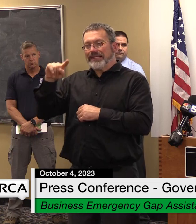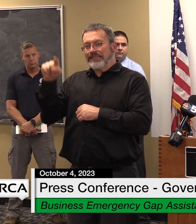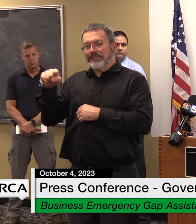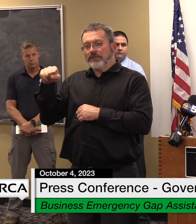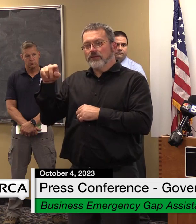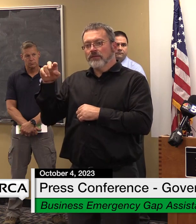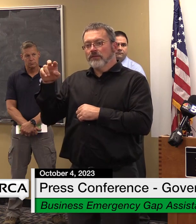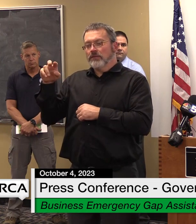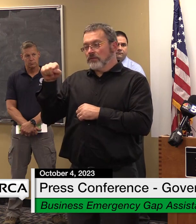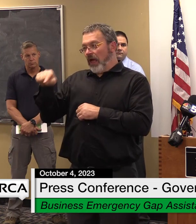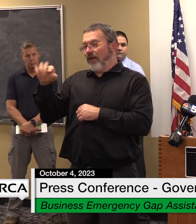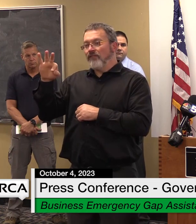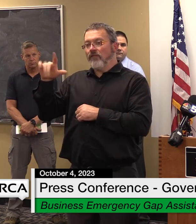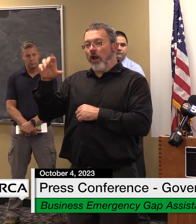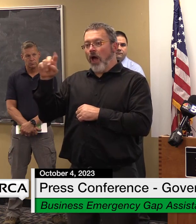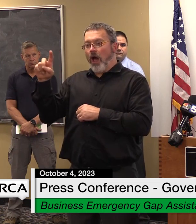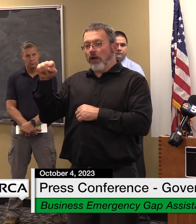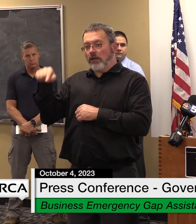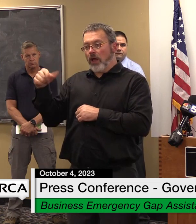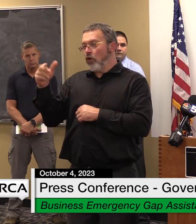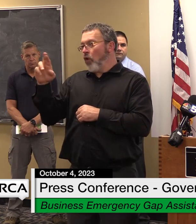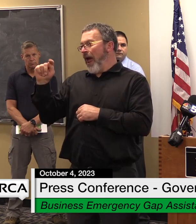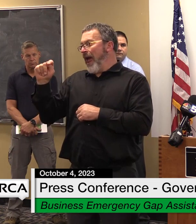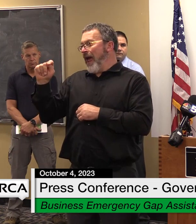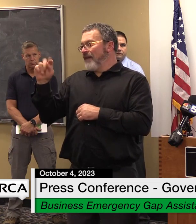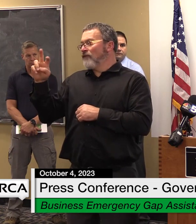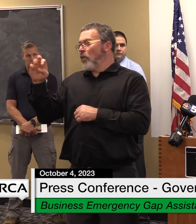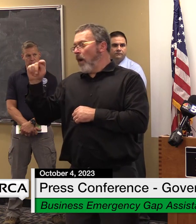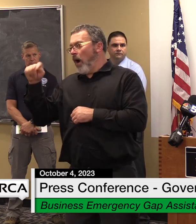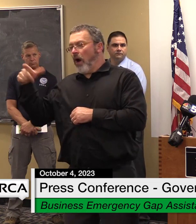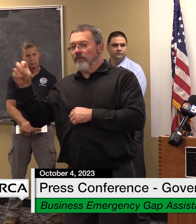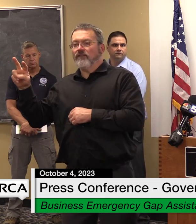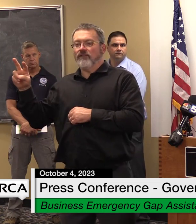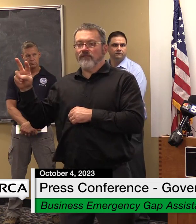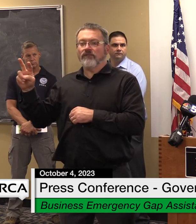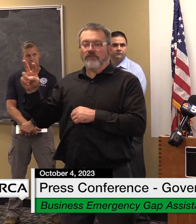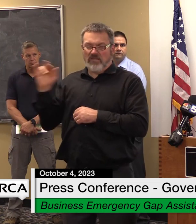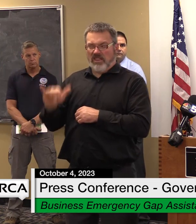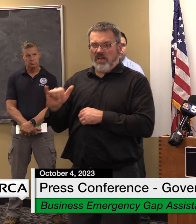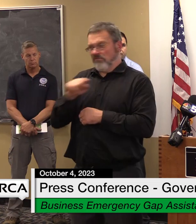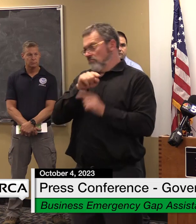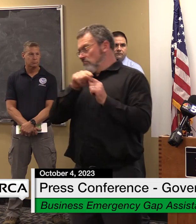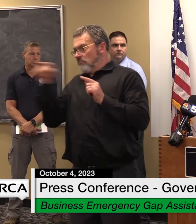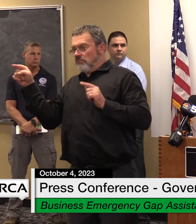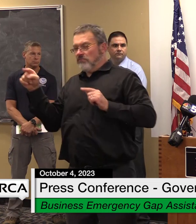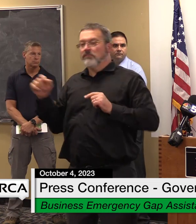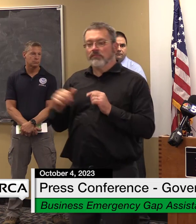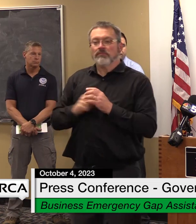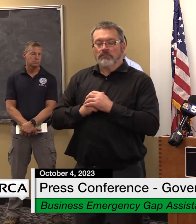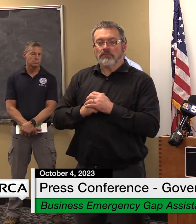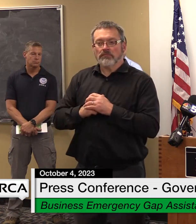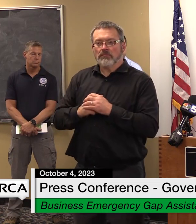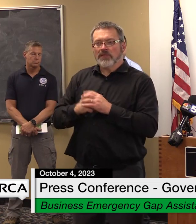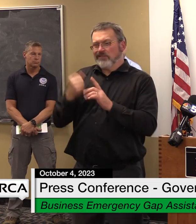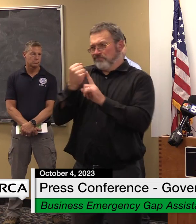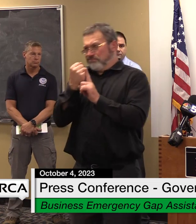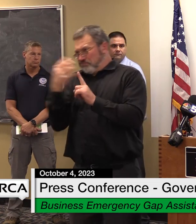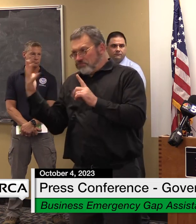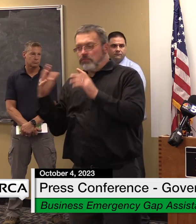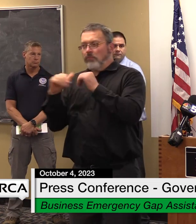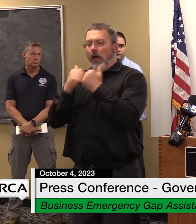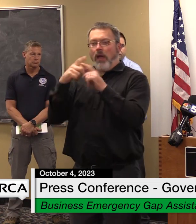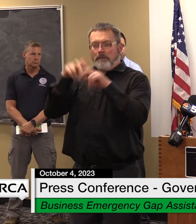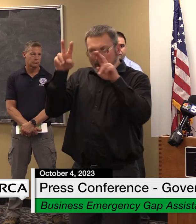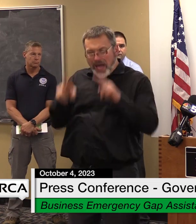accd.biz floodgrant@vermont.gov, and we will reach out and connect with you to take you through the application and what is missing or what is incomplete so